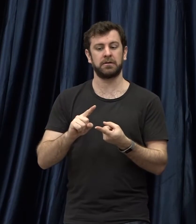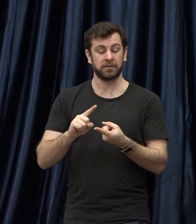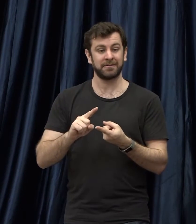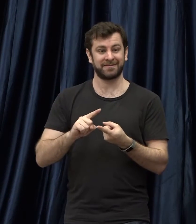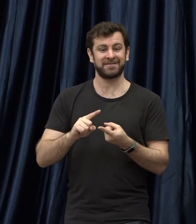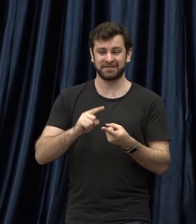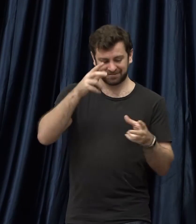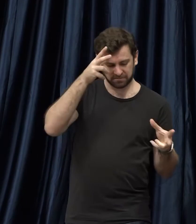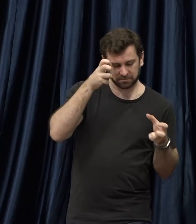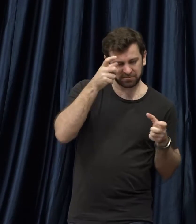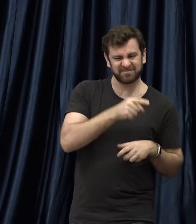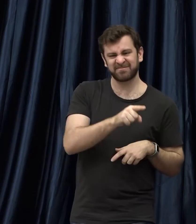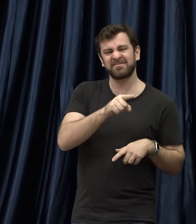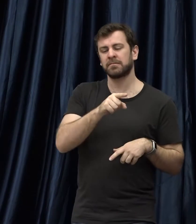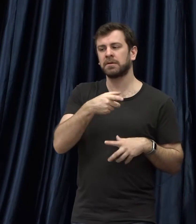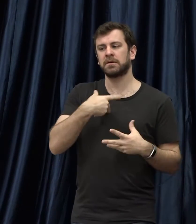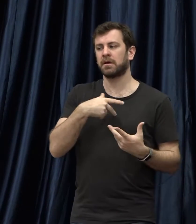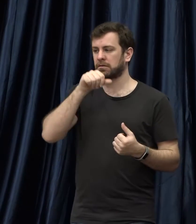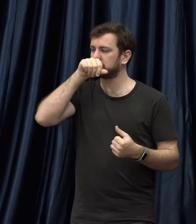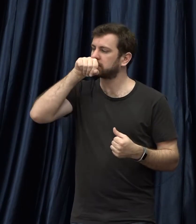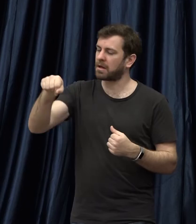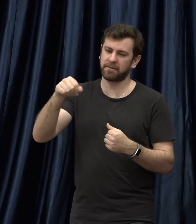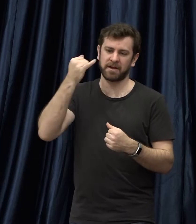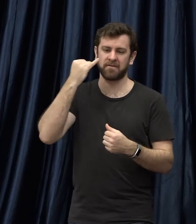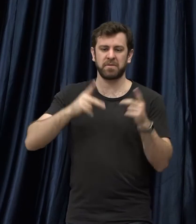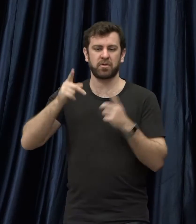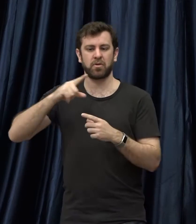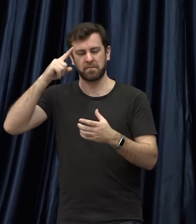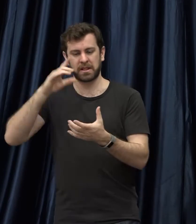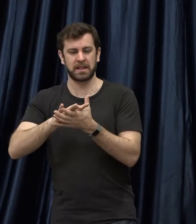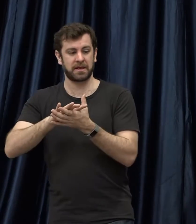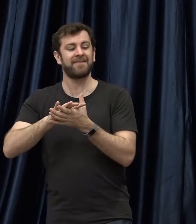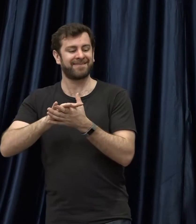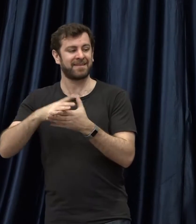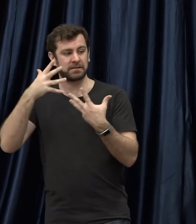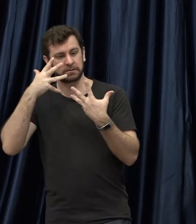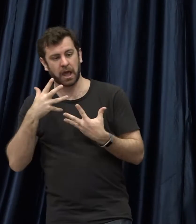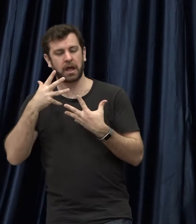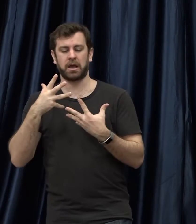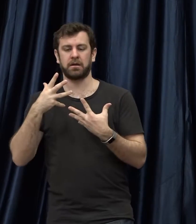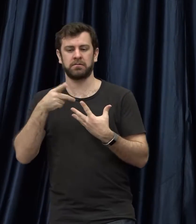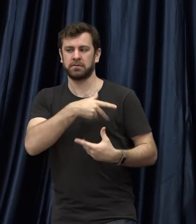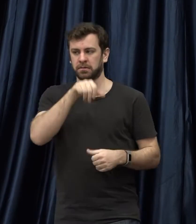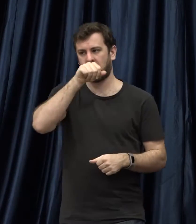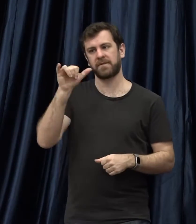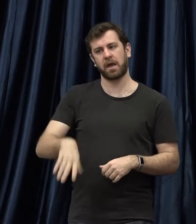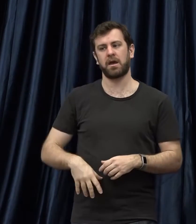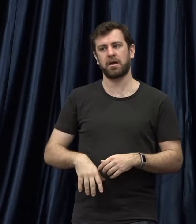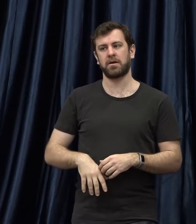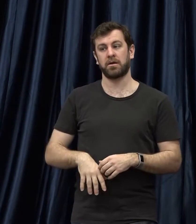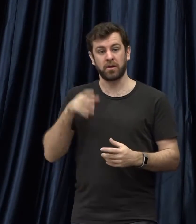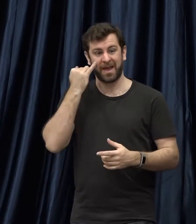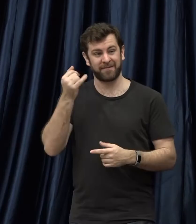than the sadness of a believer. Ibn al-Qayyim also said, don't ruin your happiness